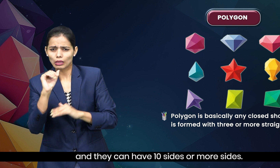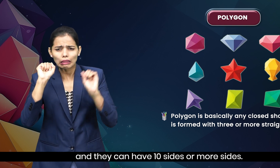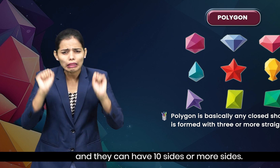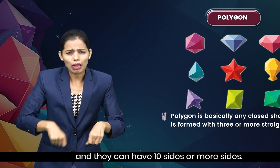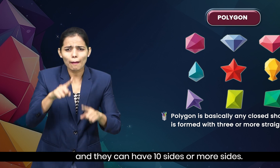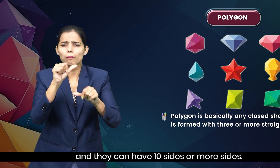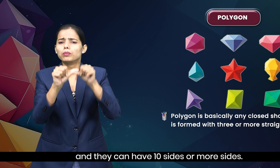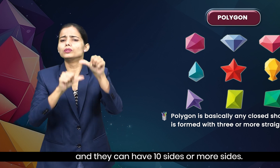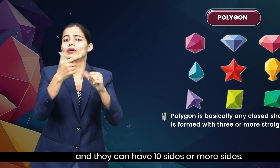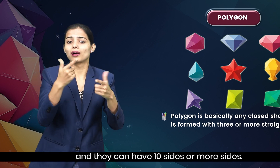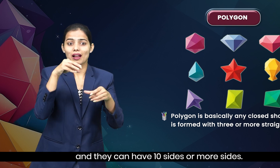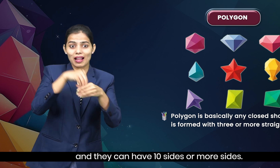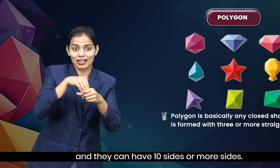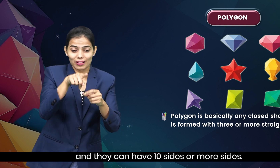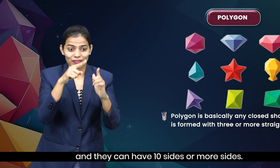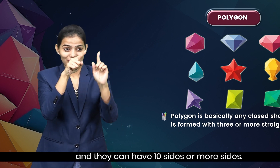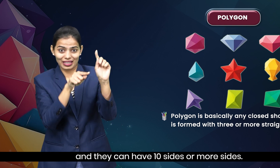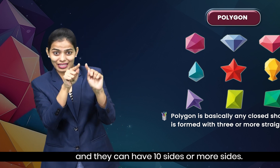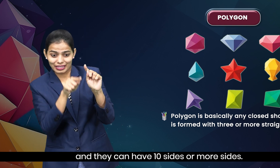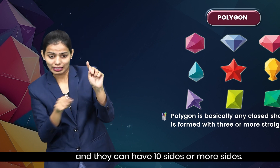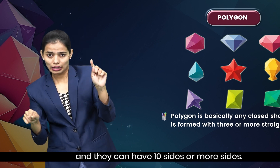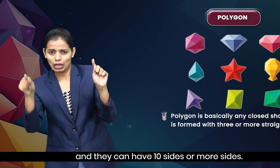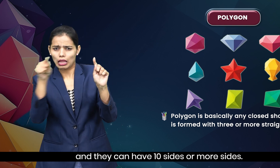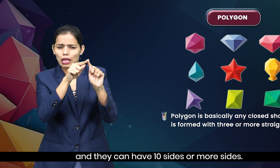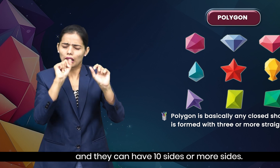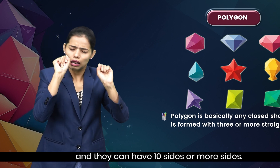have 10 sides or more sides.